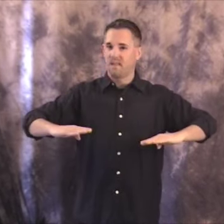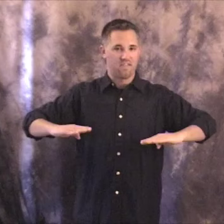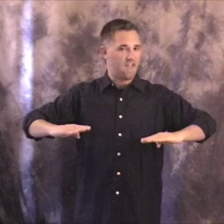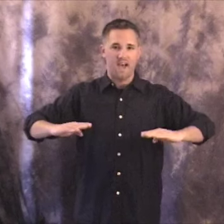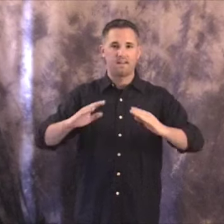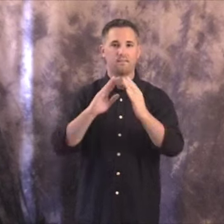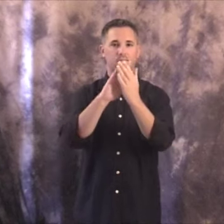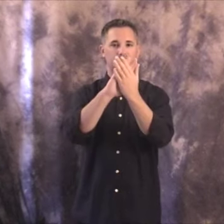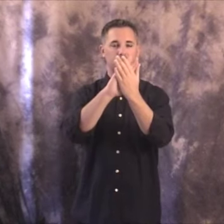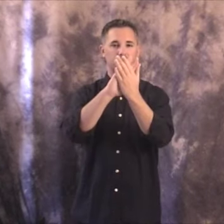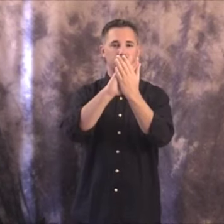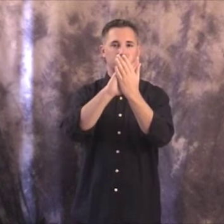not that,